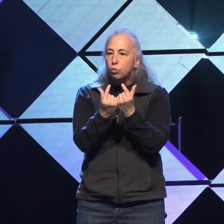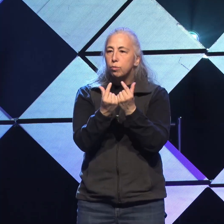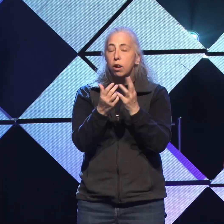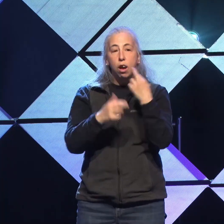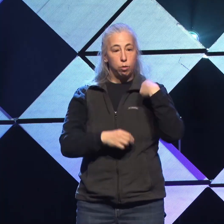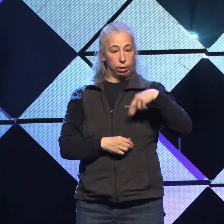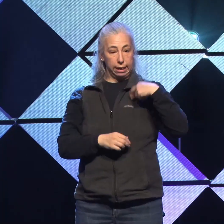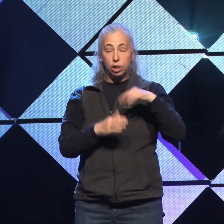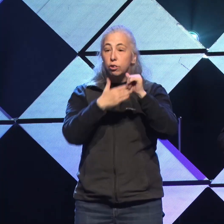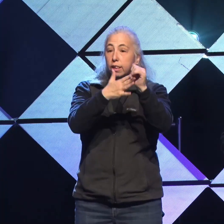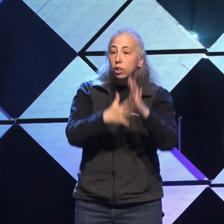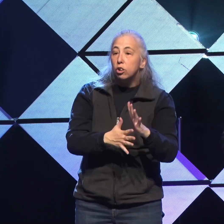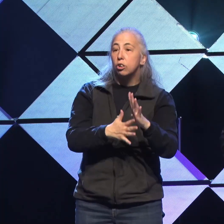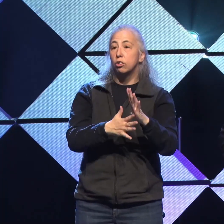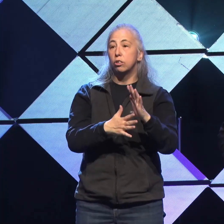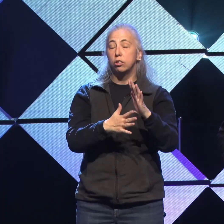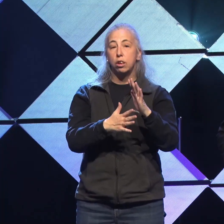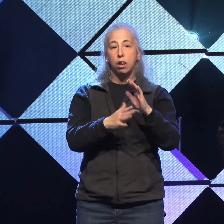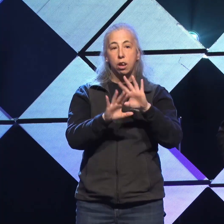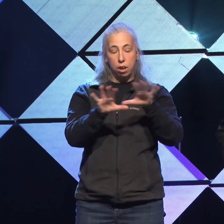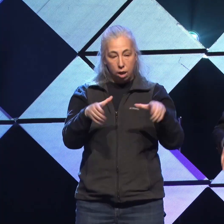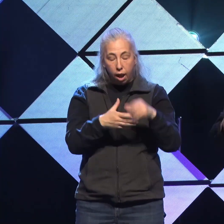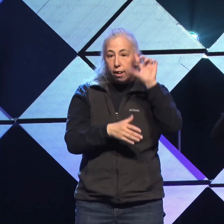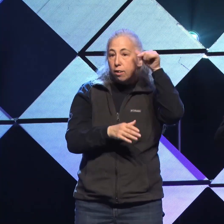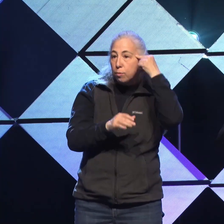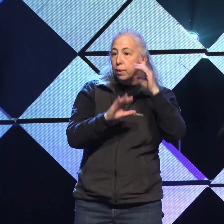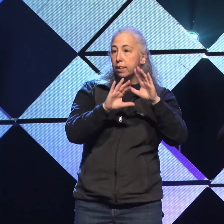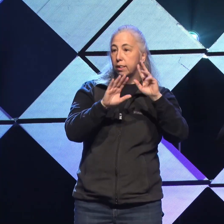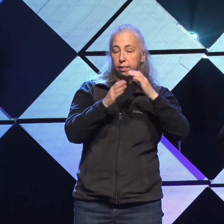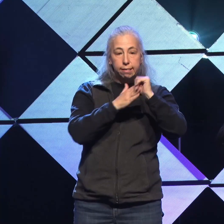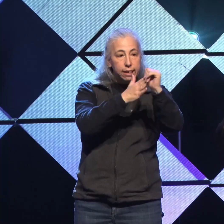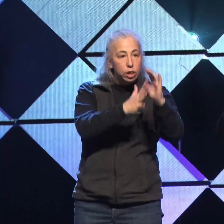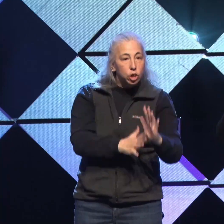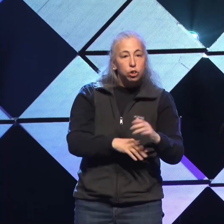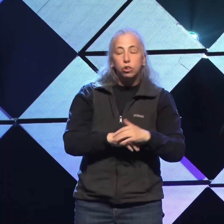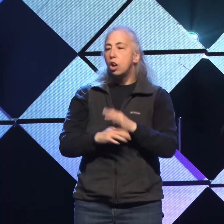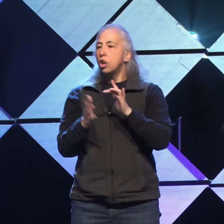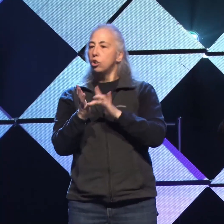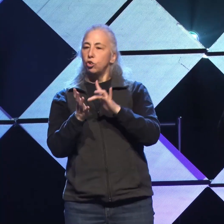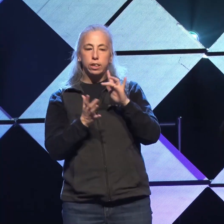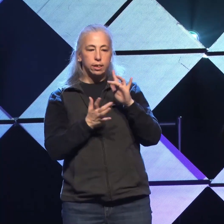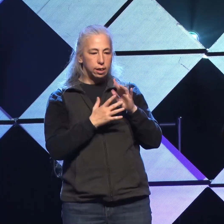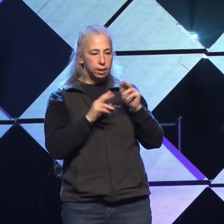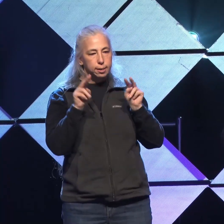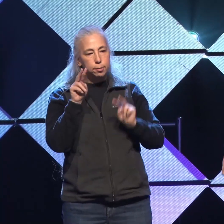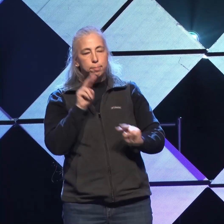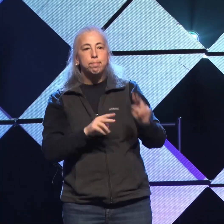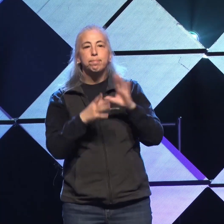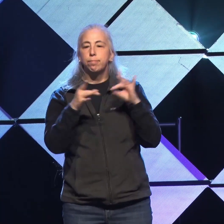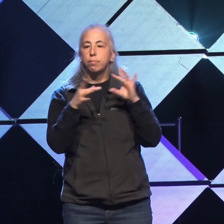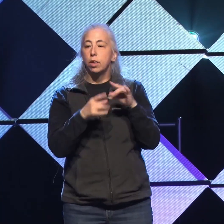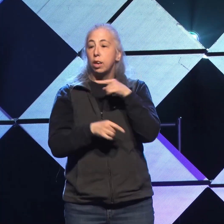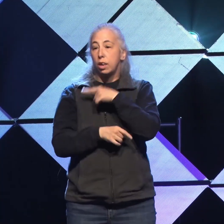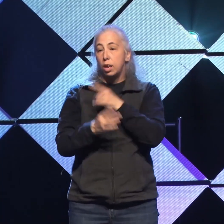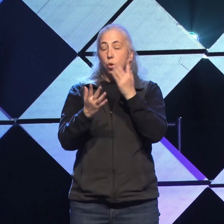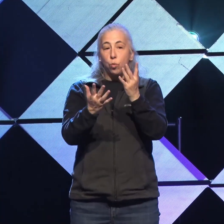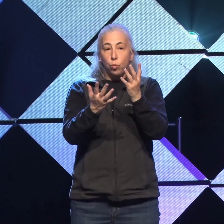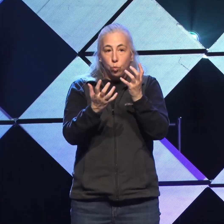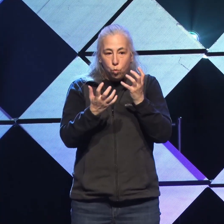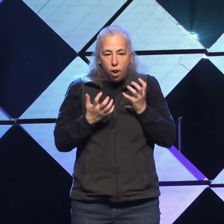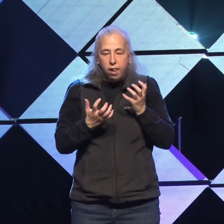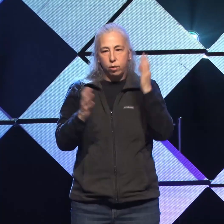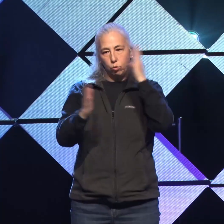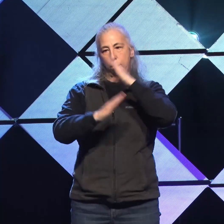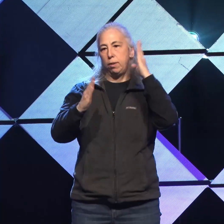leaders. When Jesus told this, he was looking for serious trouble when he told this